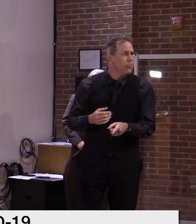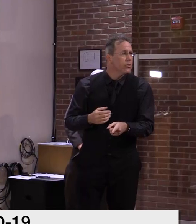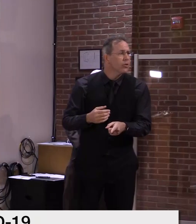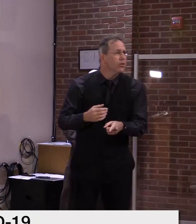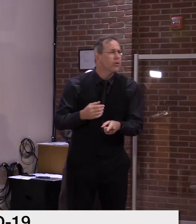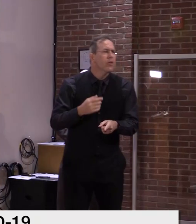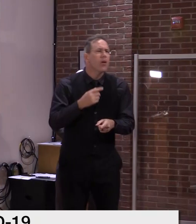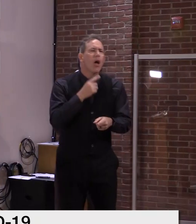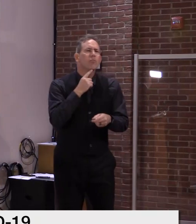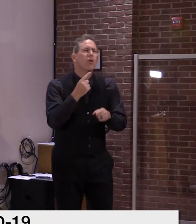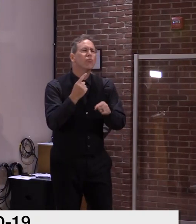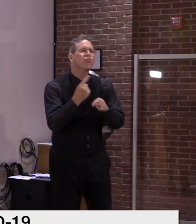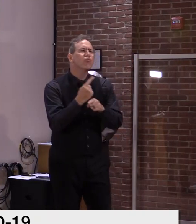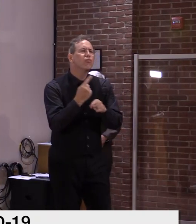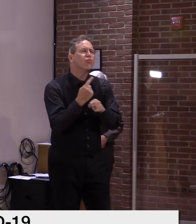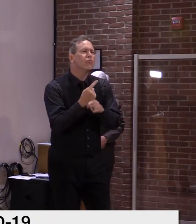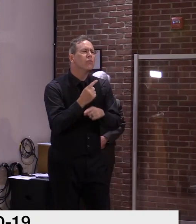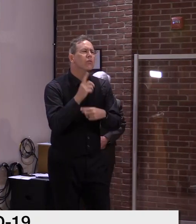And so